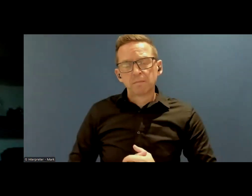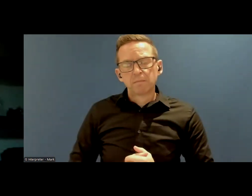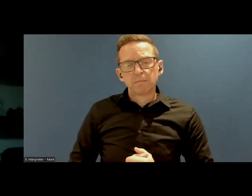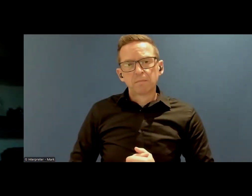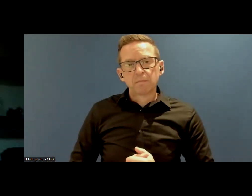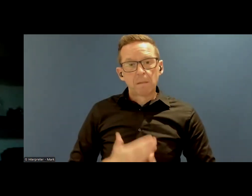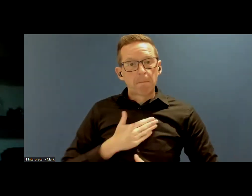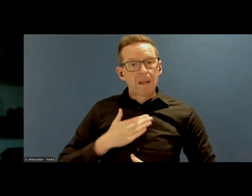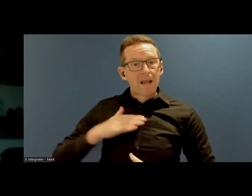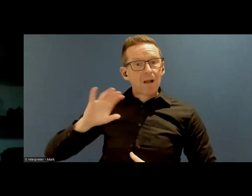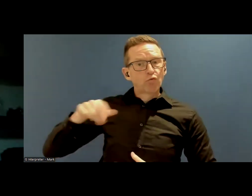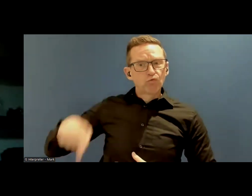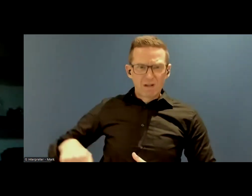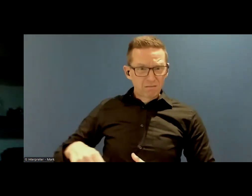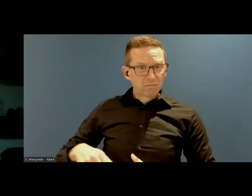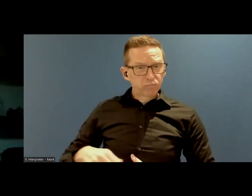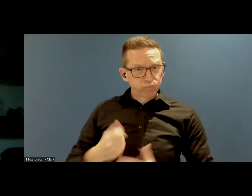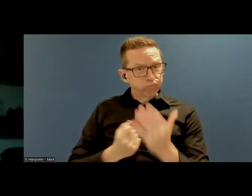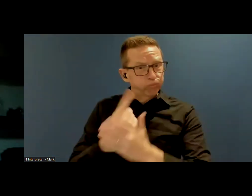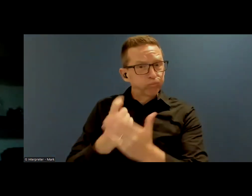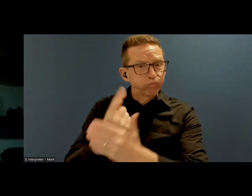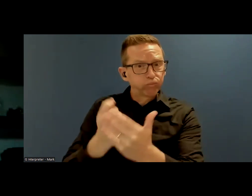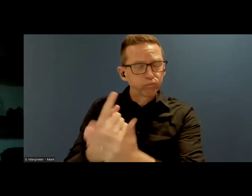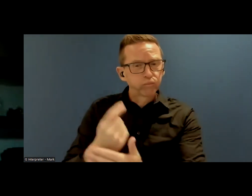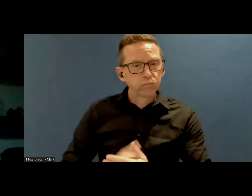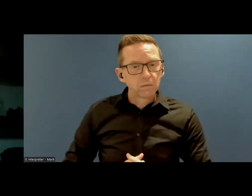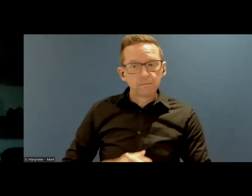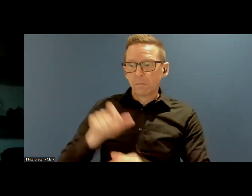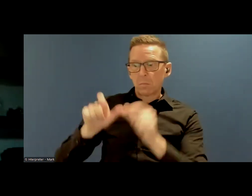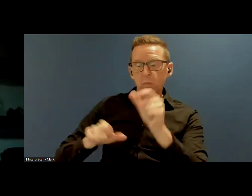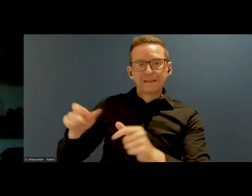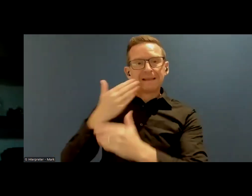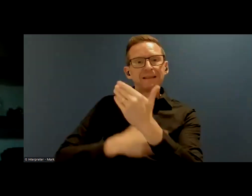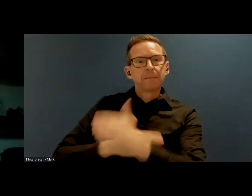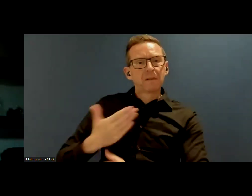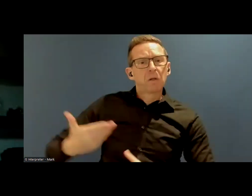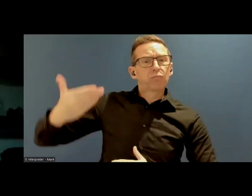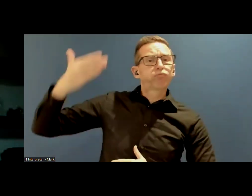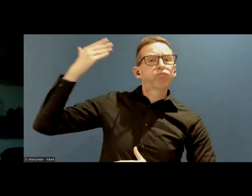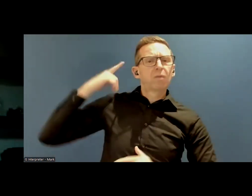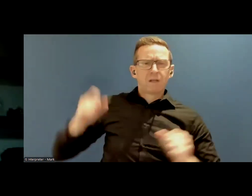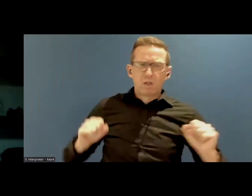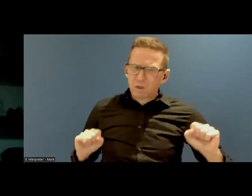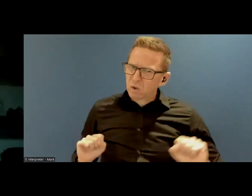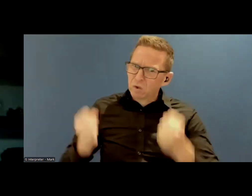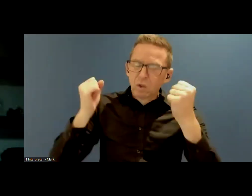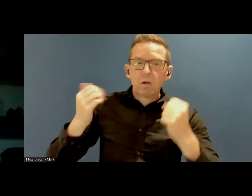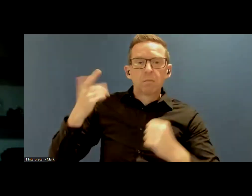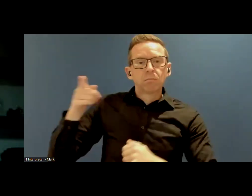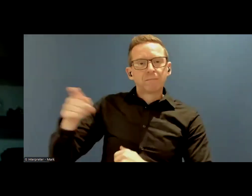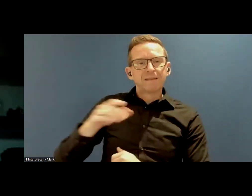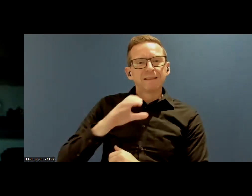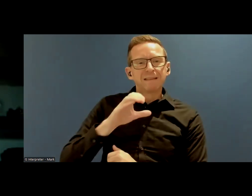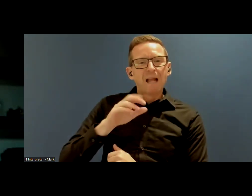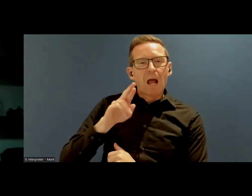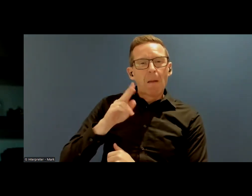happening all the time. And the voices of persons with disabilities who rose, I would say, when the CRPD was adopted, are